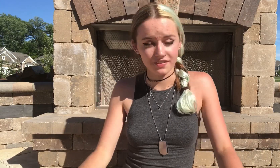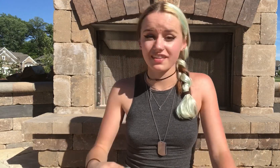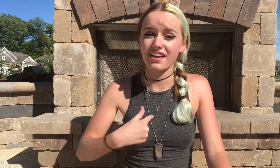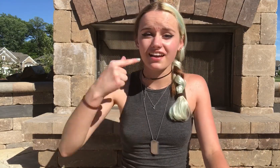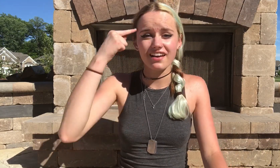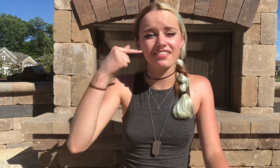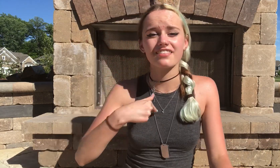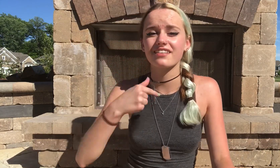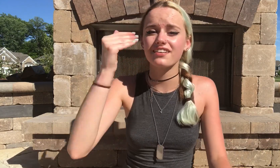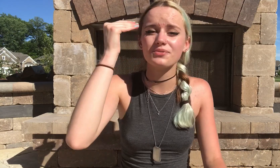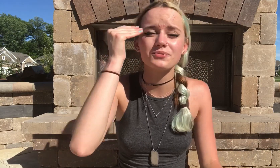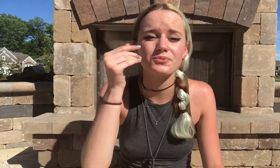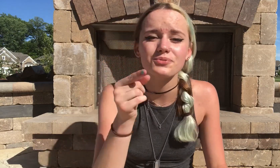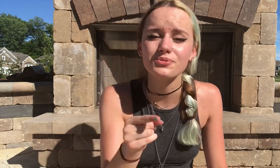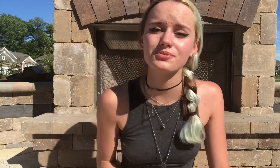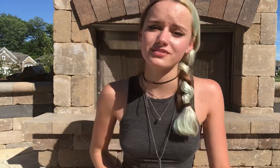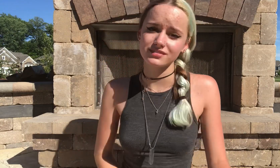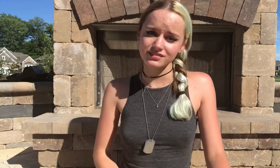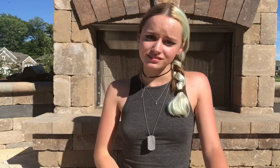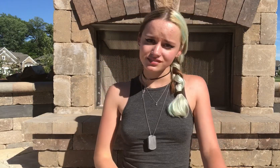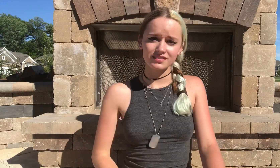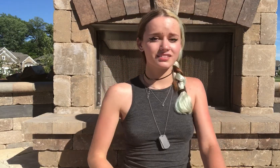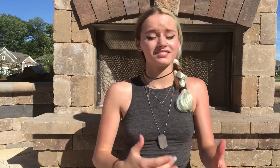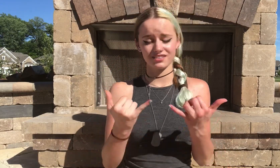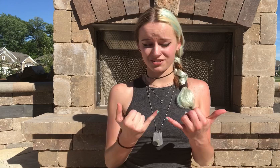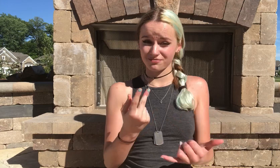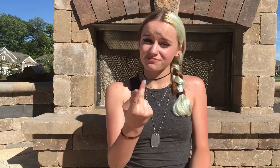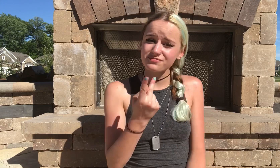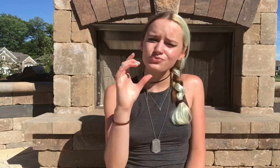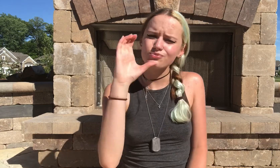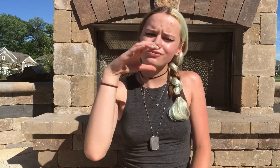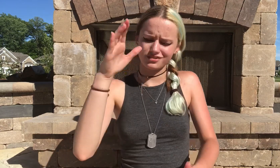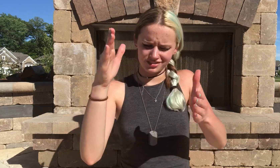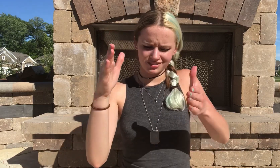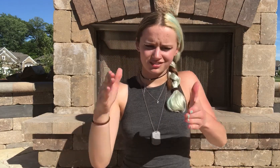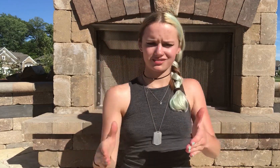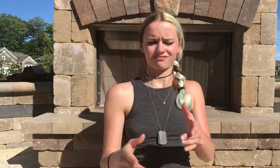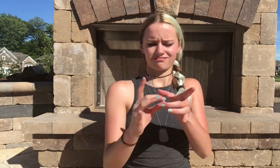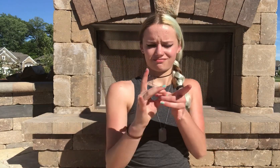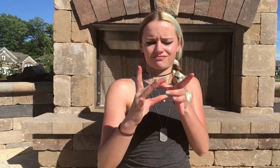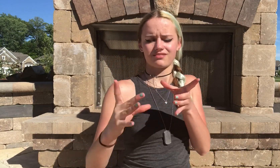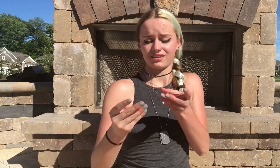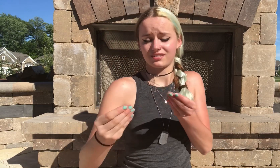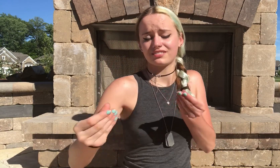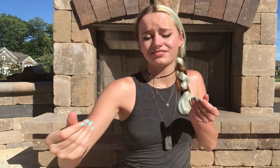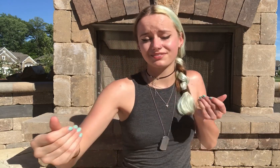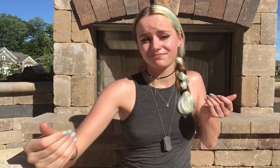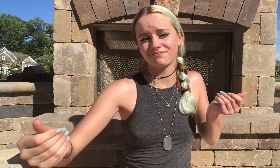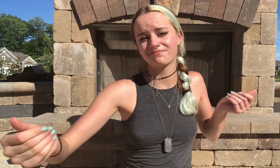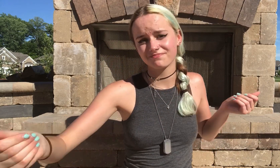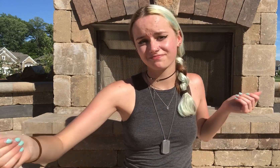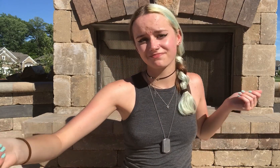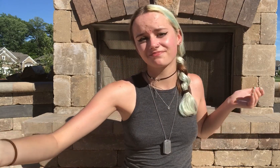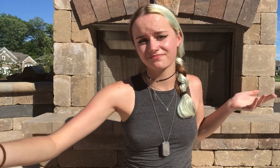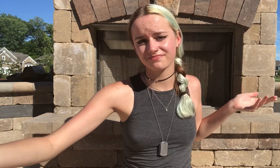I thought I knew you, thought I knew you And I was strangers in different places, facin' out Stranger,